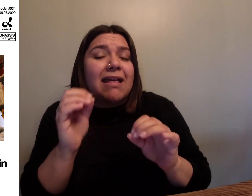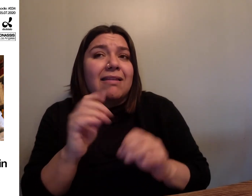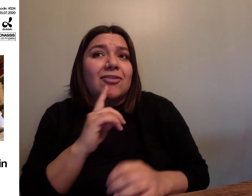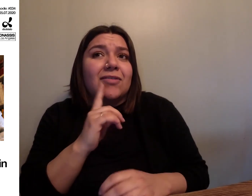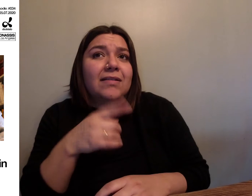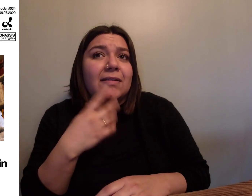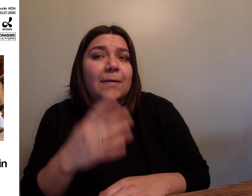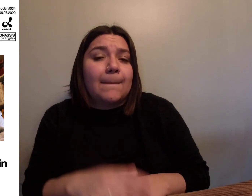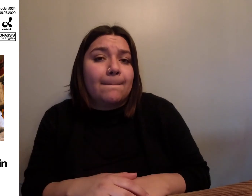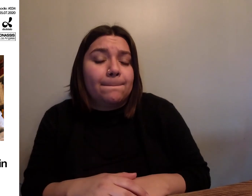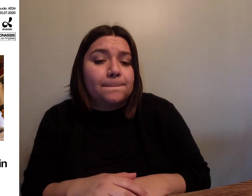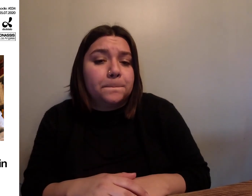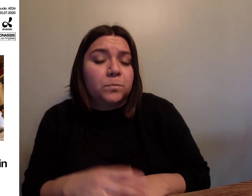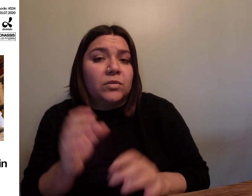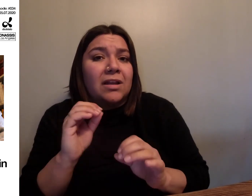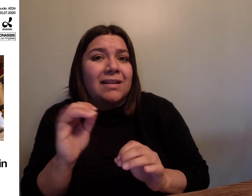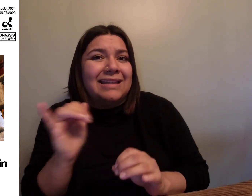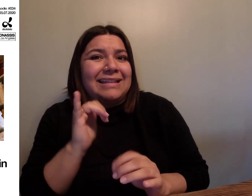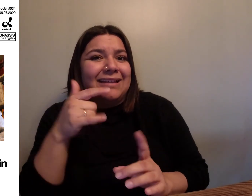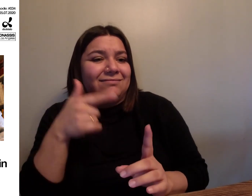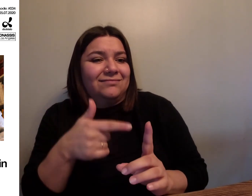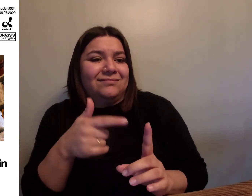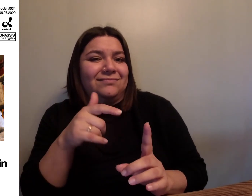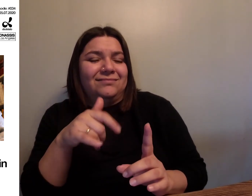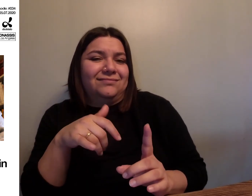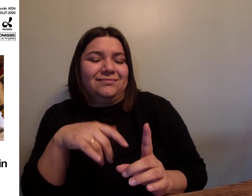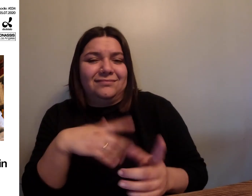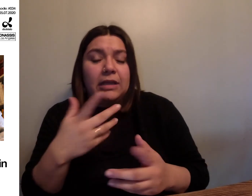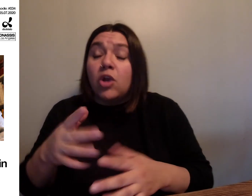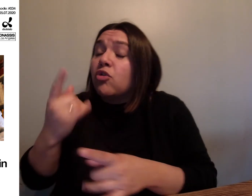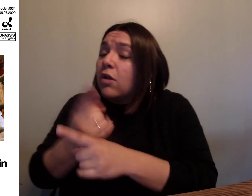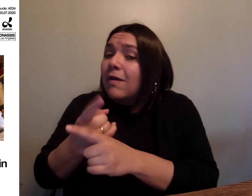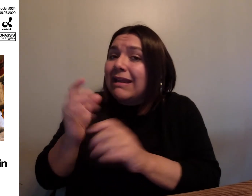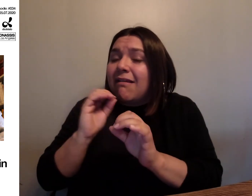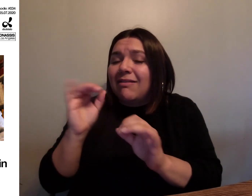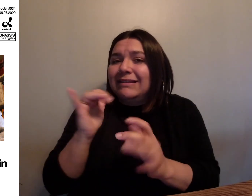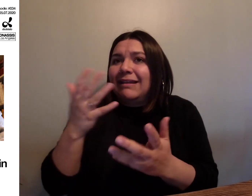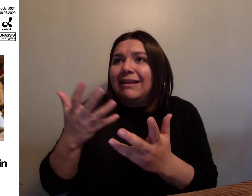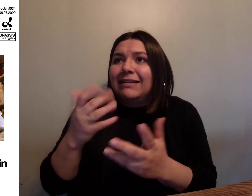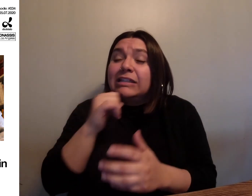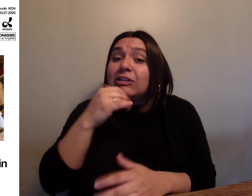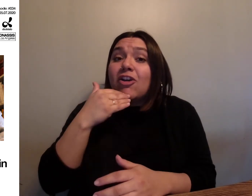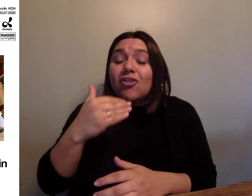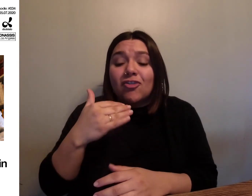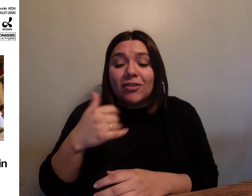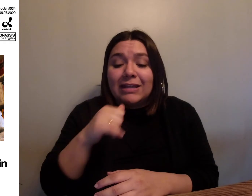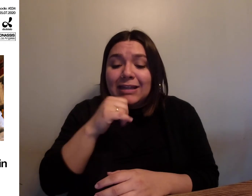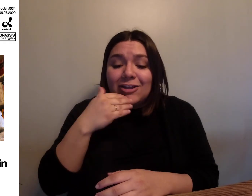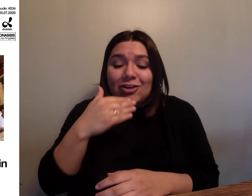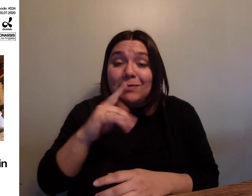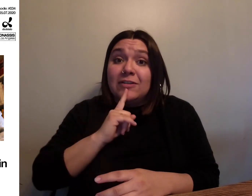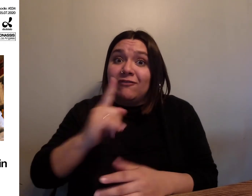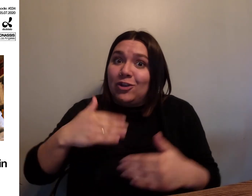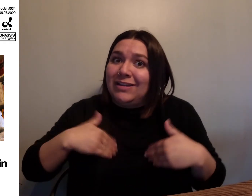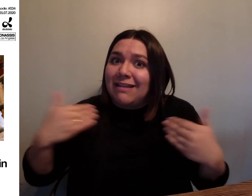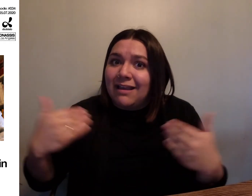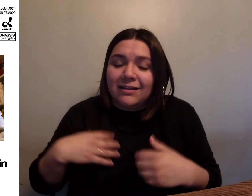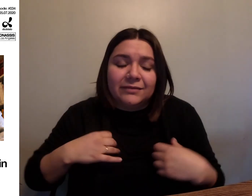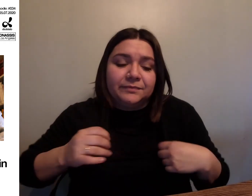nothing quite is as... No, it's nothing quite, and let me say, it's not good to be very